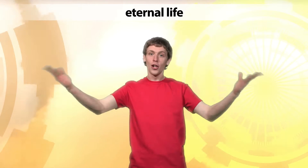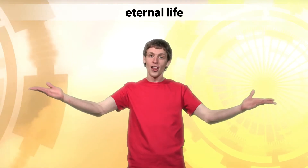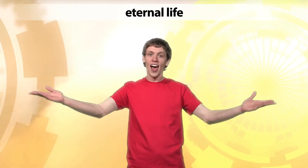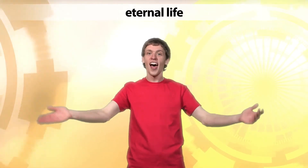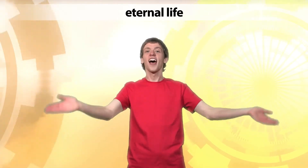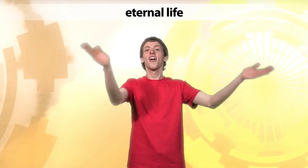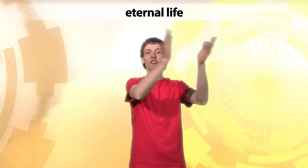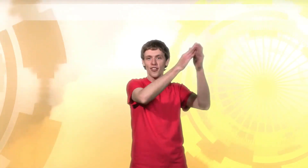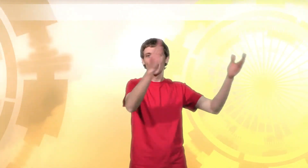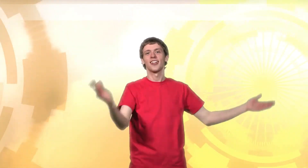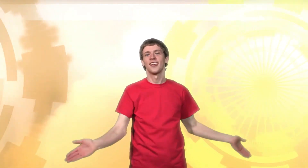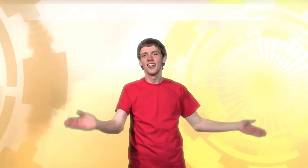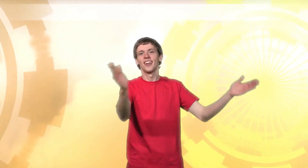Eternal life.